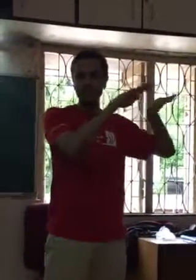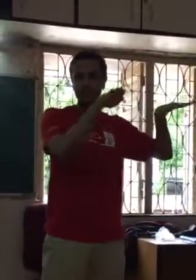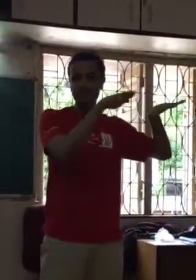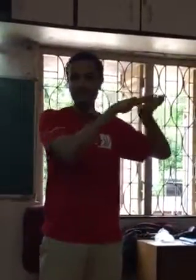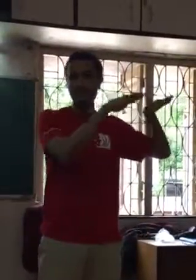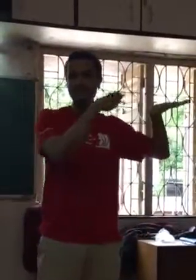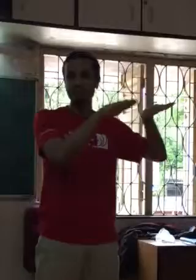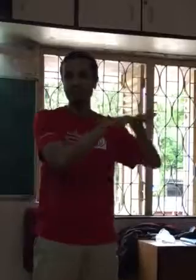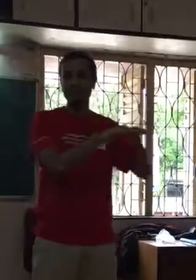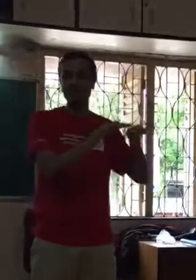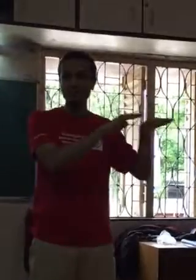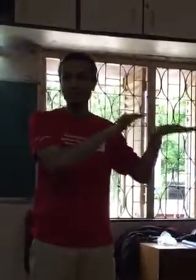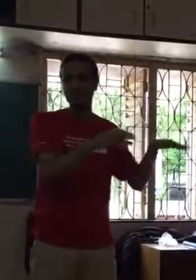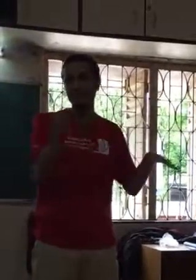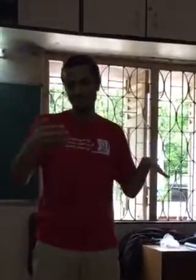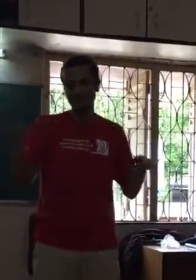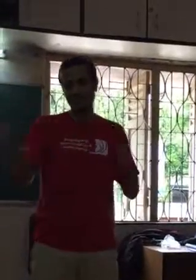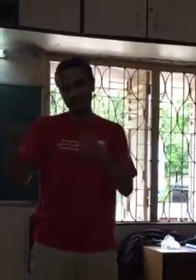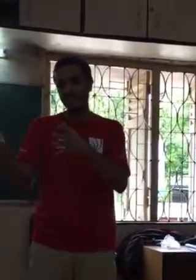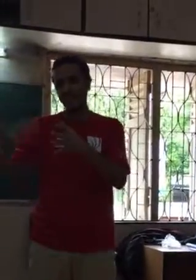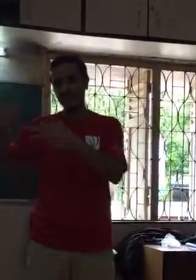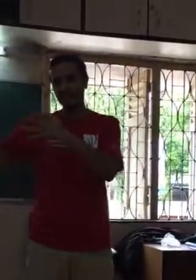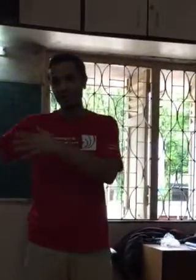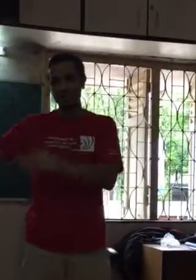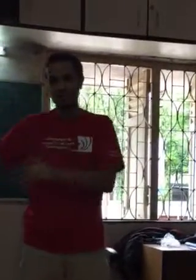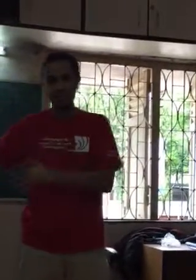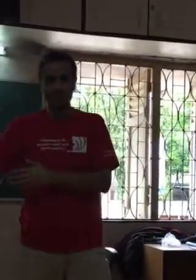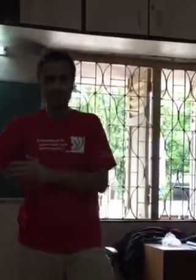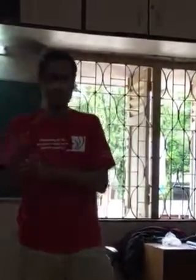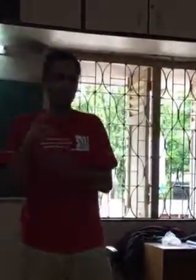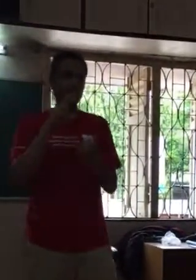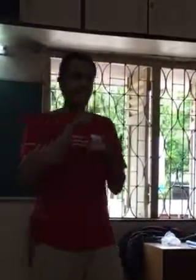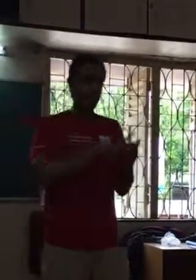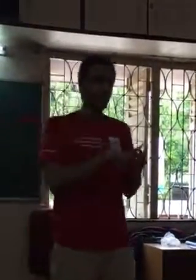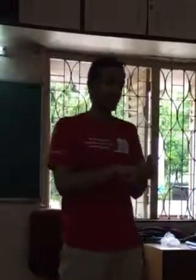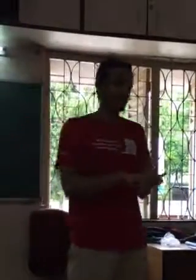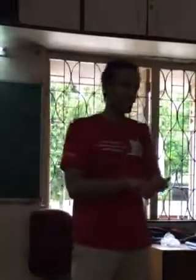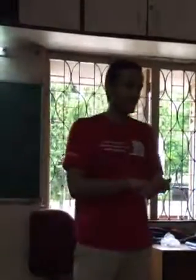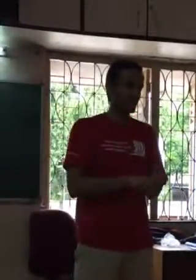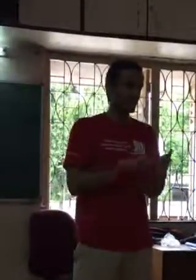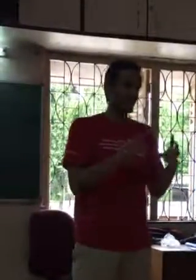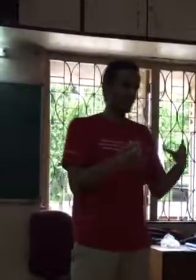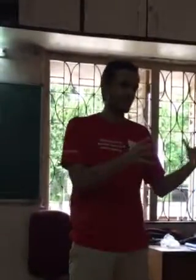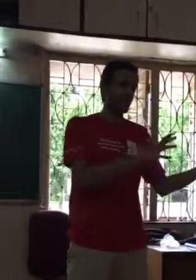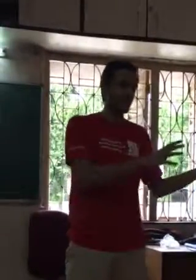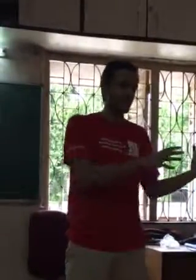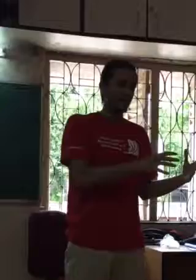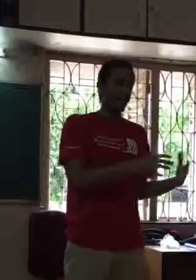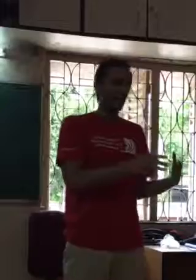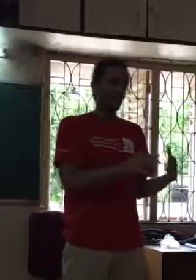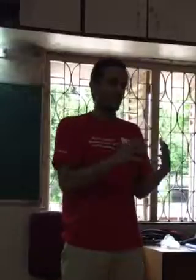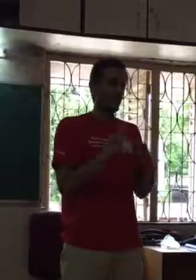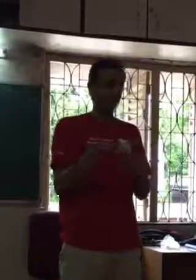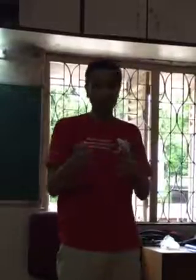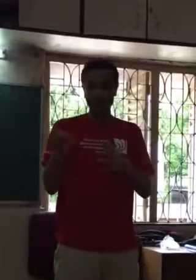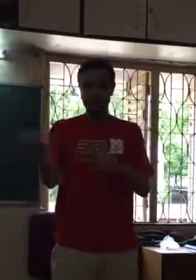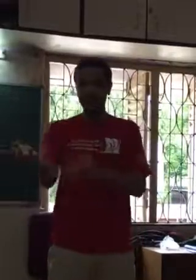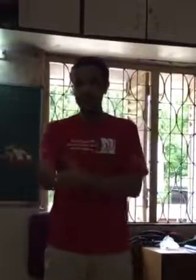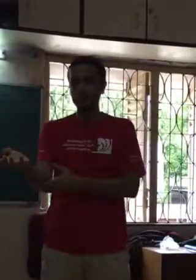threshold maximum. And if we do that, again, uncontrollable climate change. So in these 20 years, we're going to either we can solve the